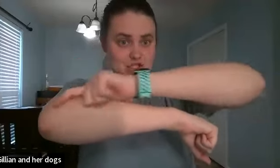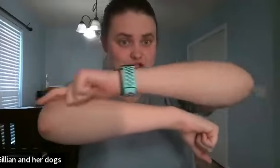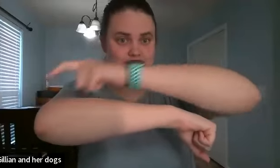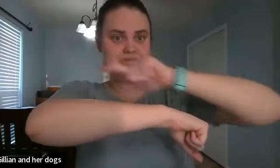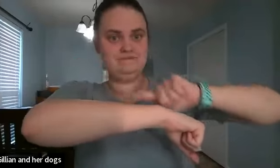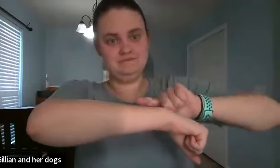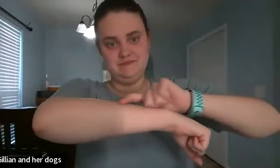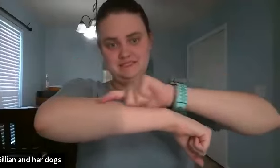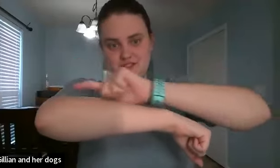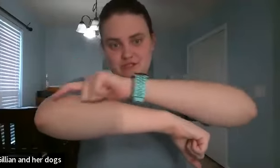Lizard.